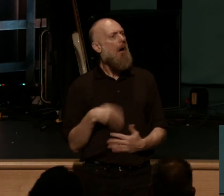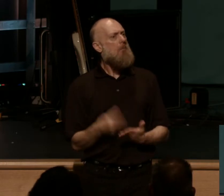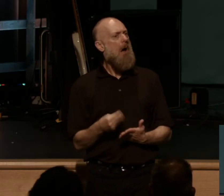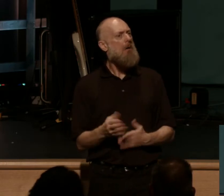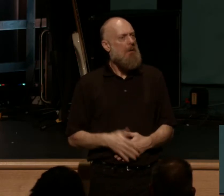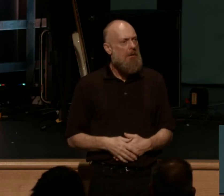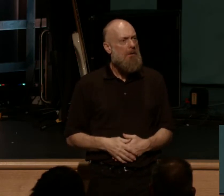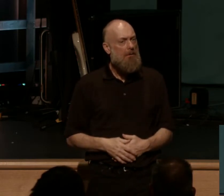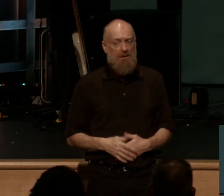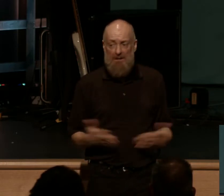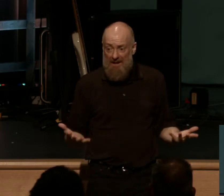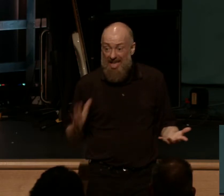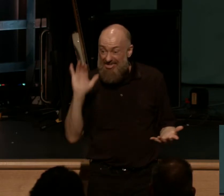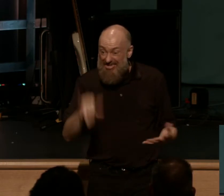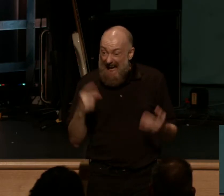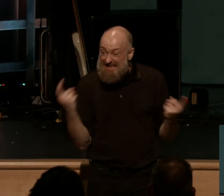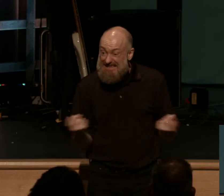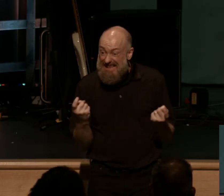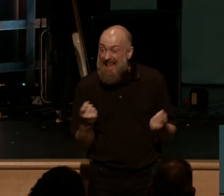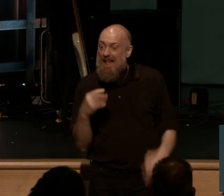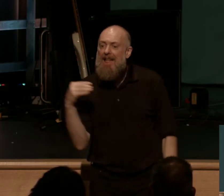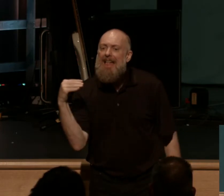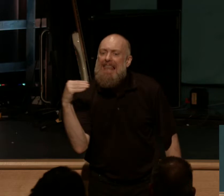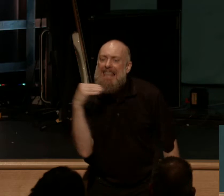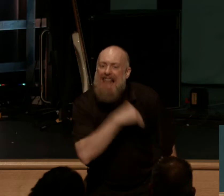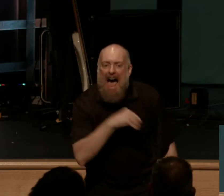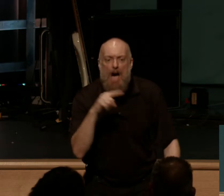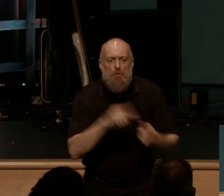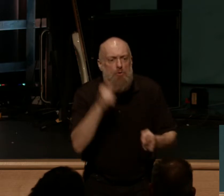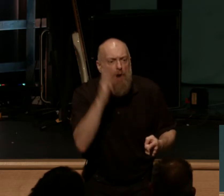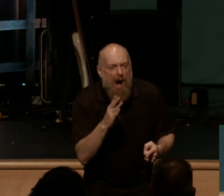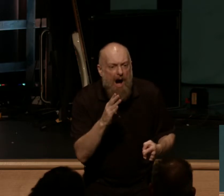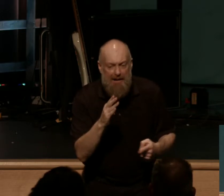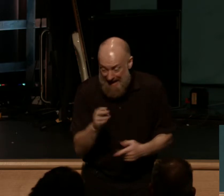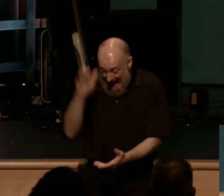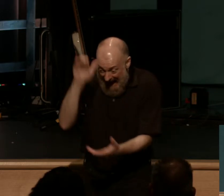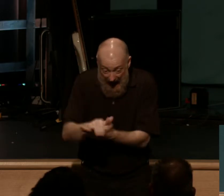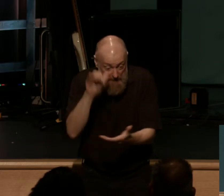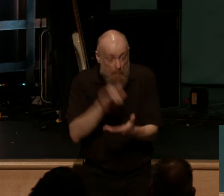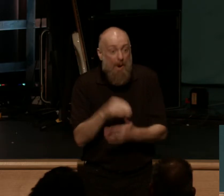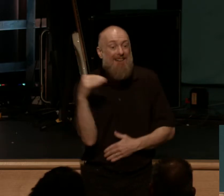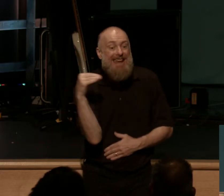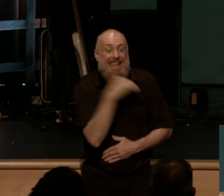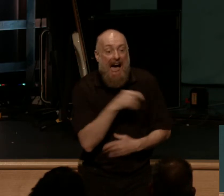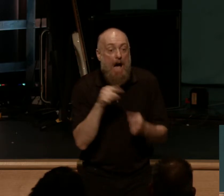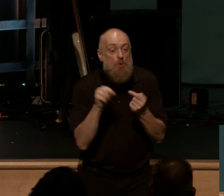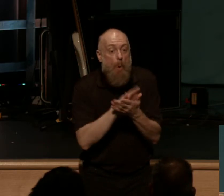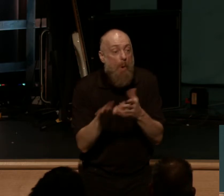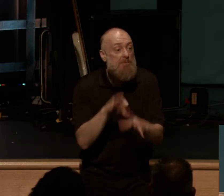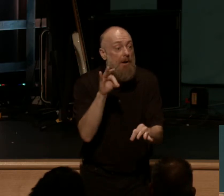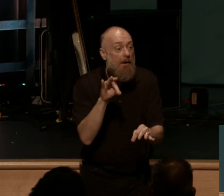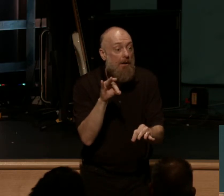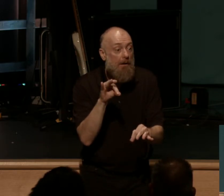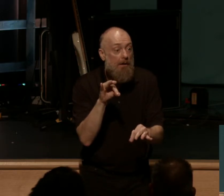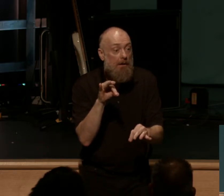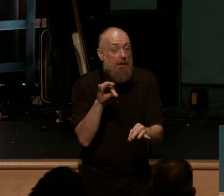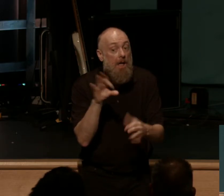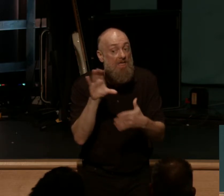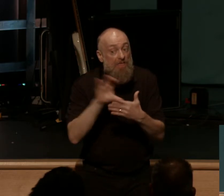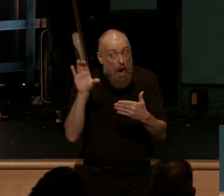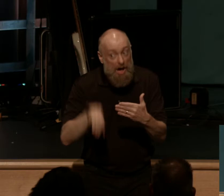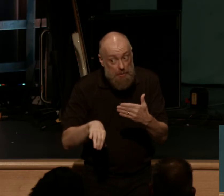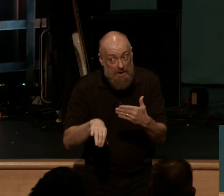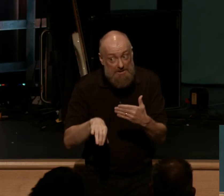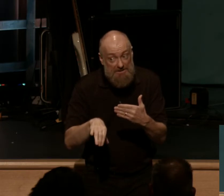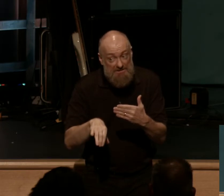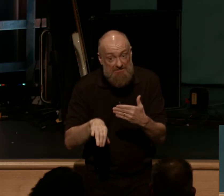the sin that they commit is they lie to God. They lie to the Holy Spirit. And the consequence is, within the